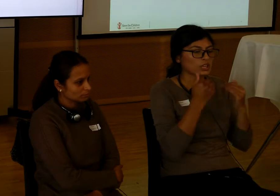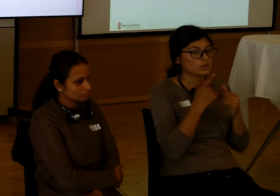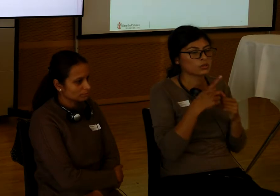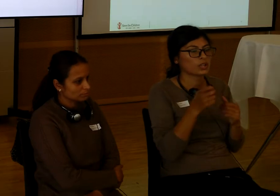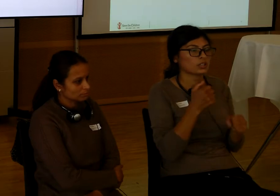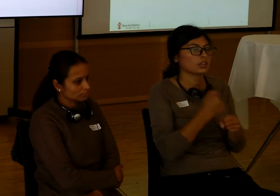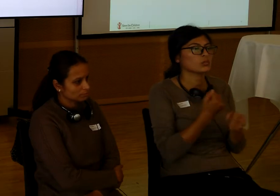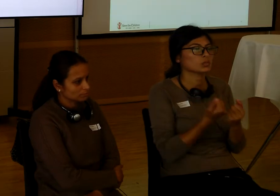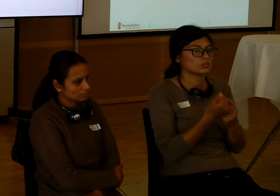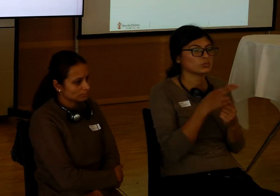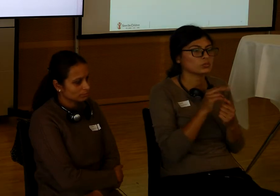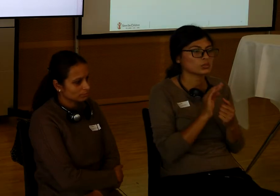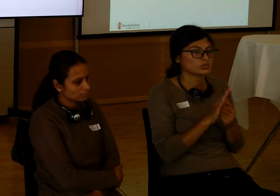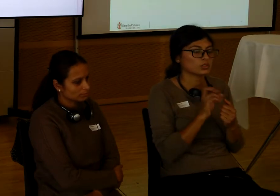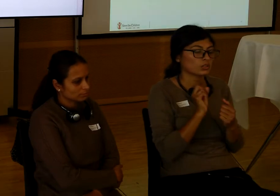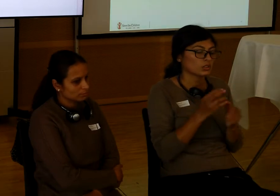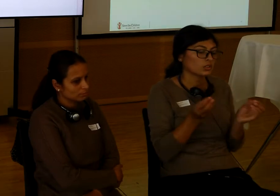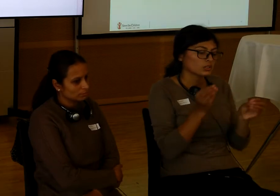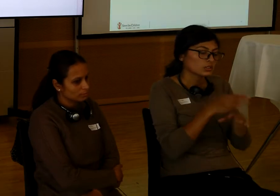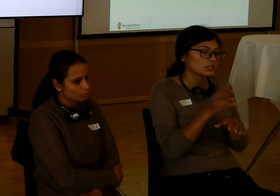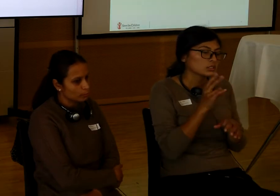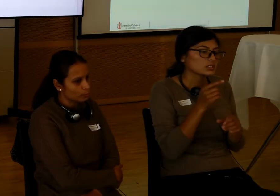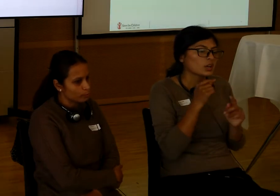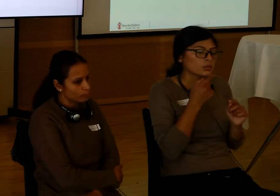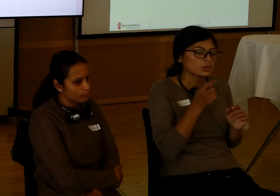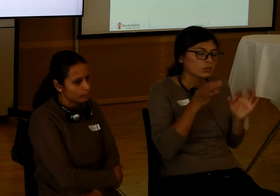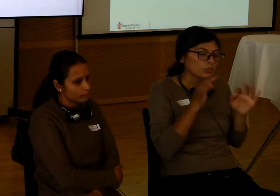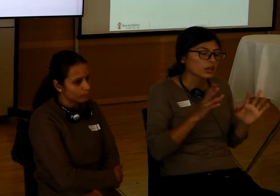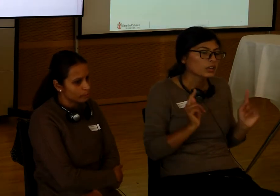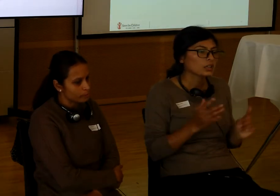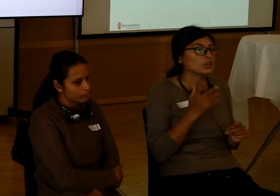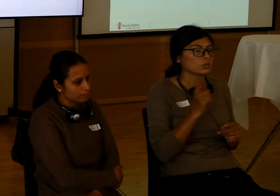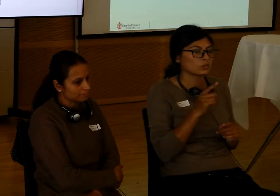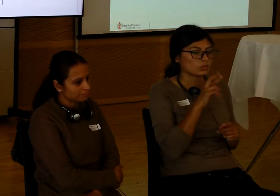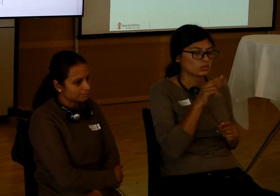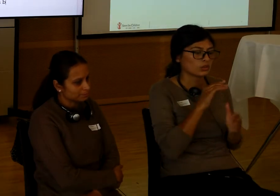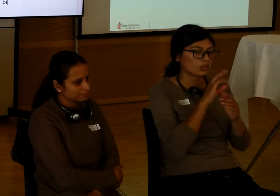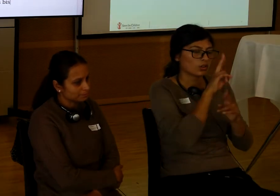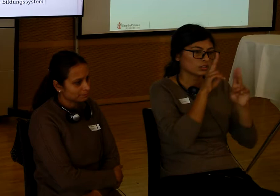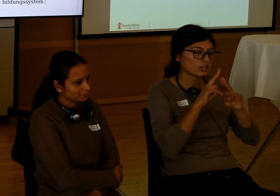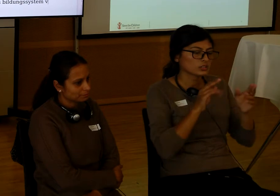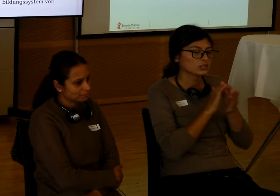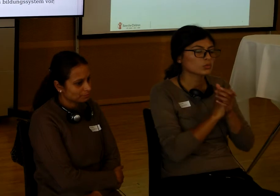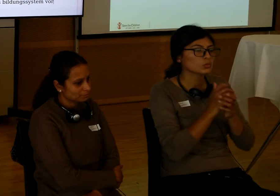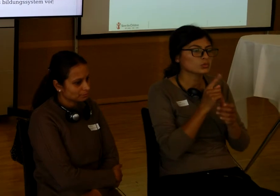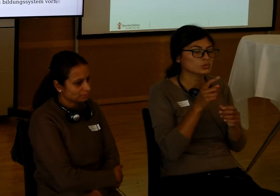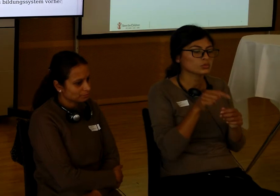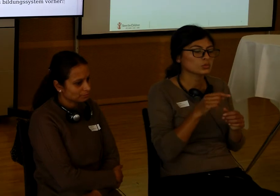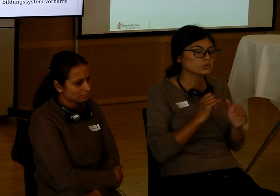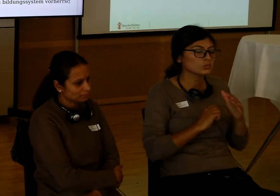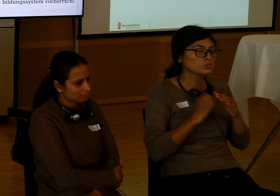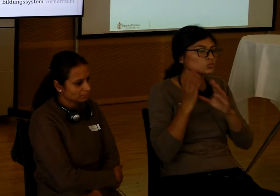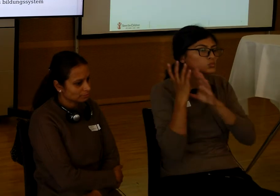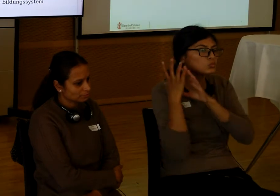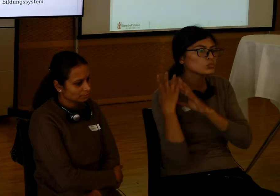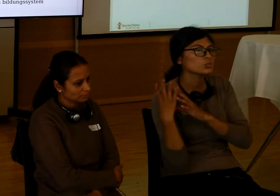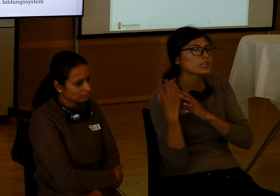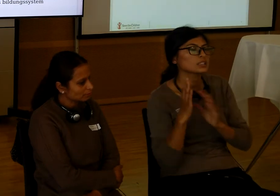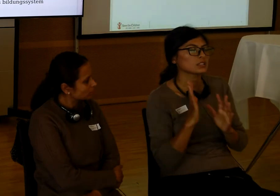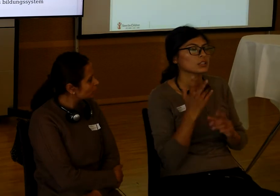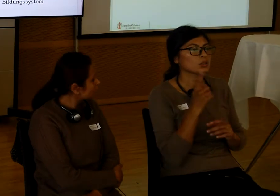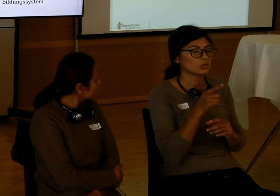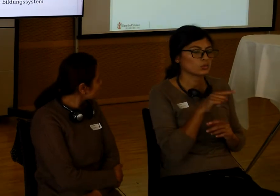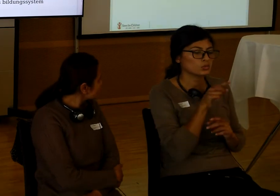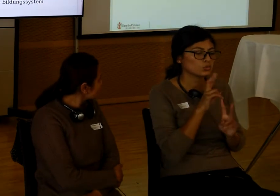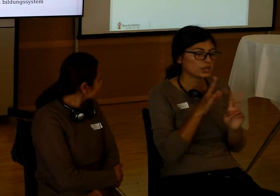does inclusive education really mean, and what is the role of international cooperation in promoting inclusive education?